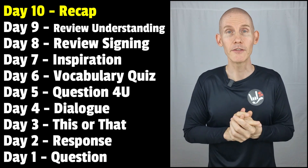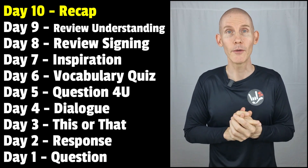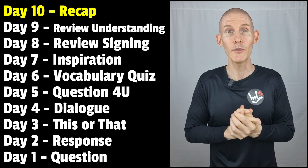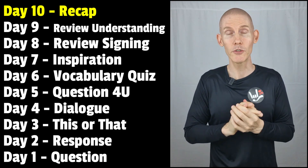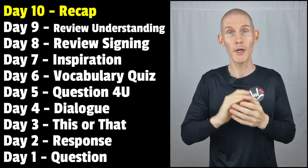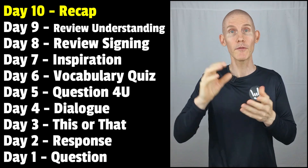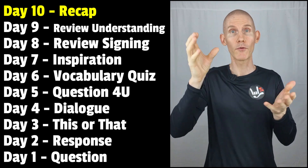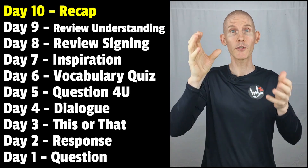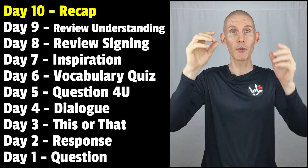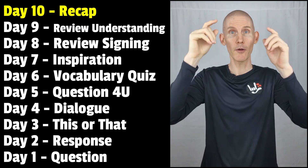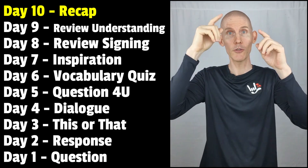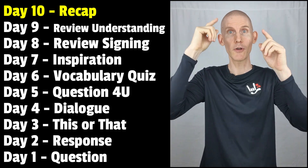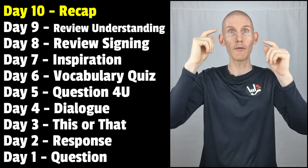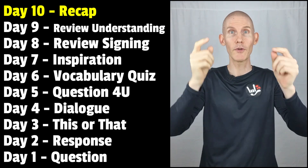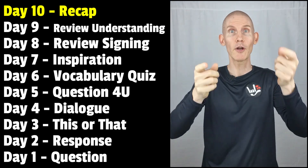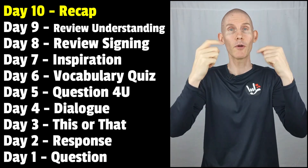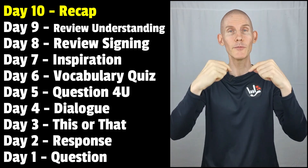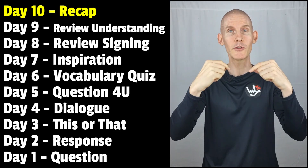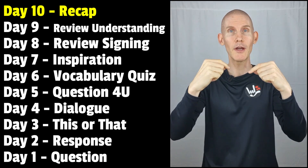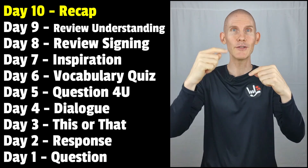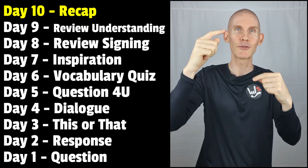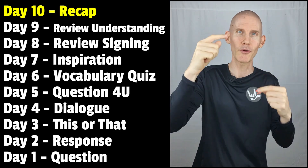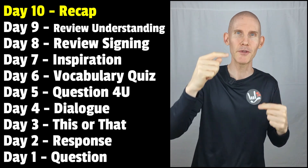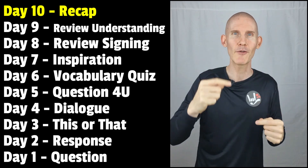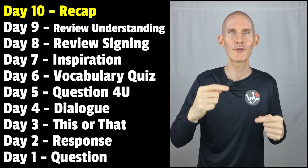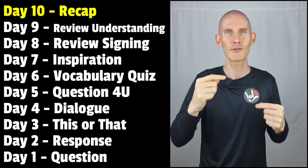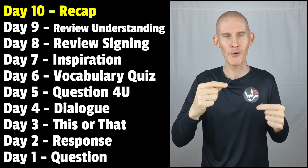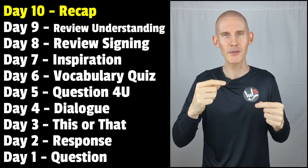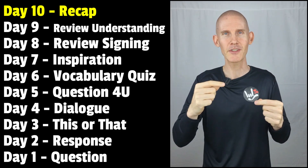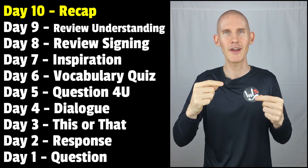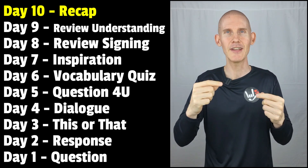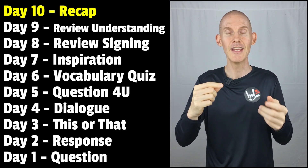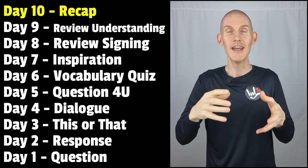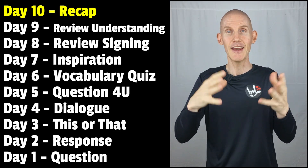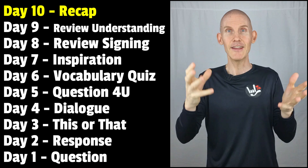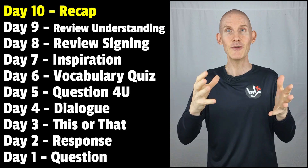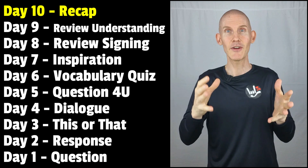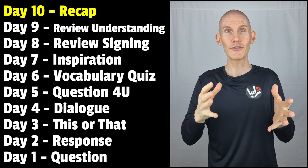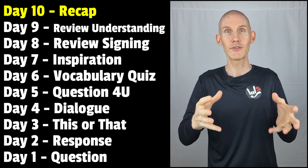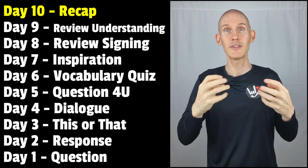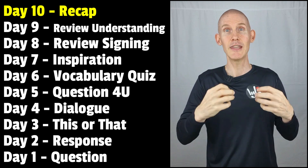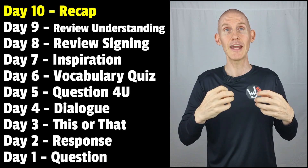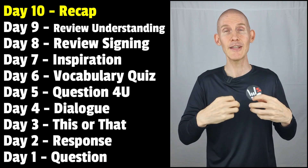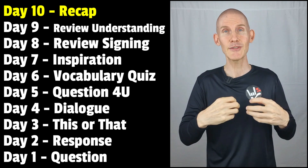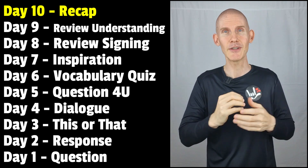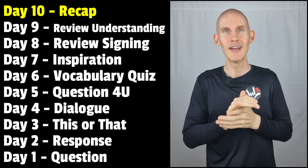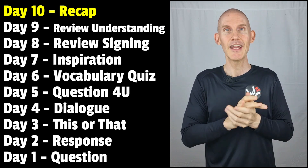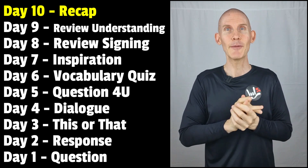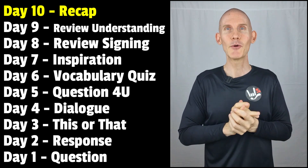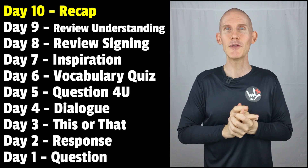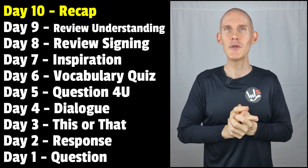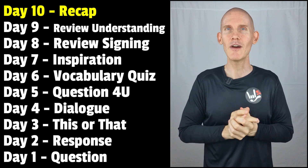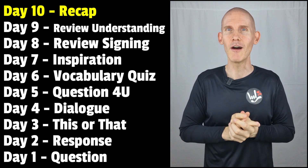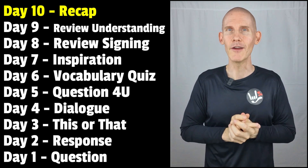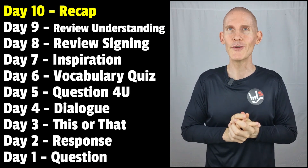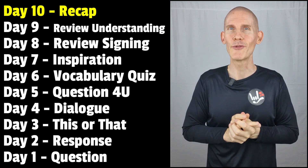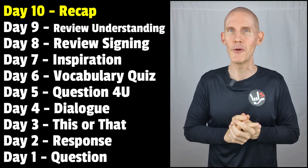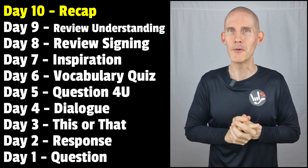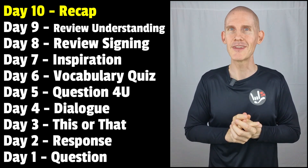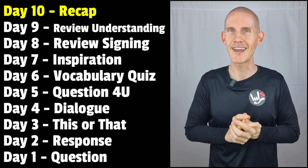something. So you have the first part where you try to figure out what I'm signing, scroll down for slower signing, and then you can also see the answer. And I'm going to be on